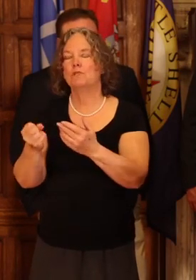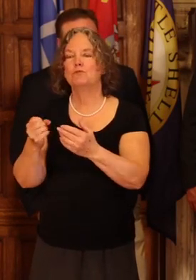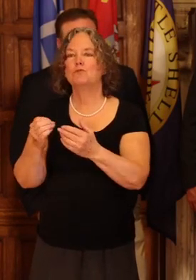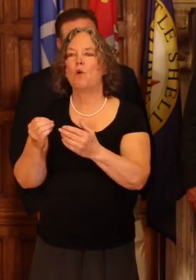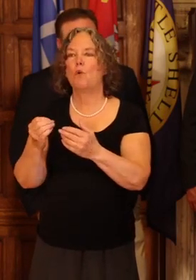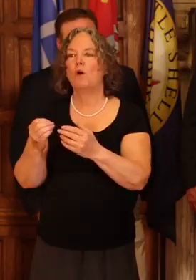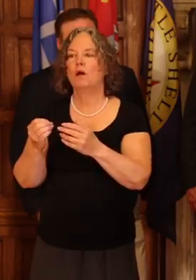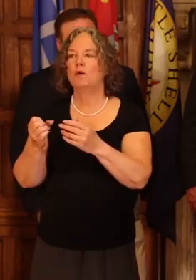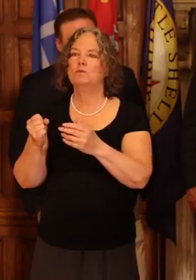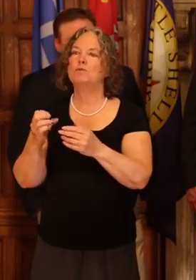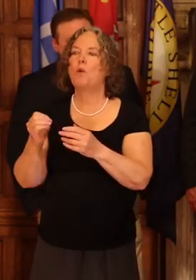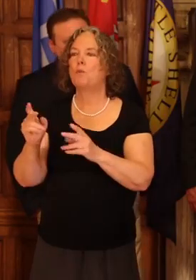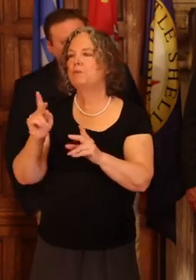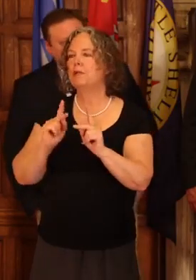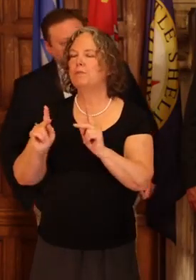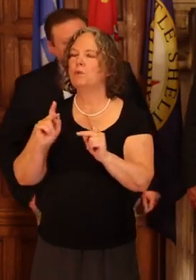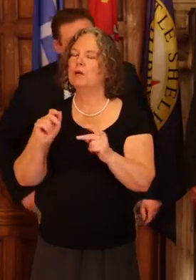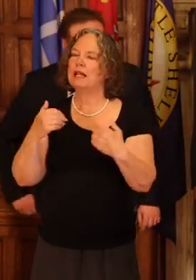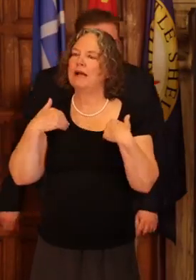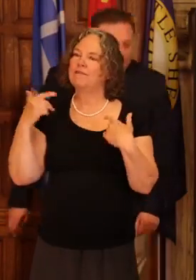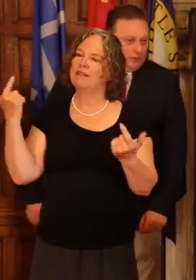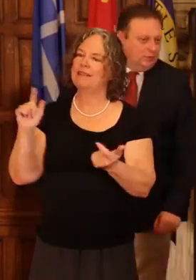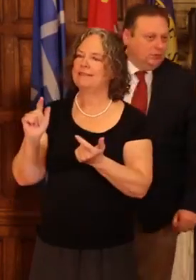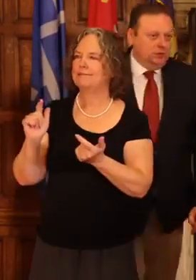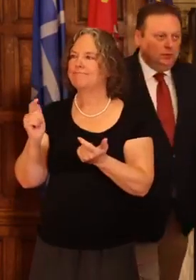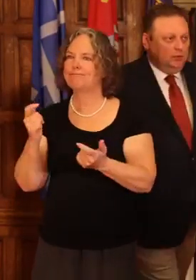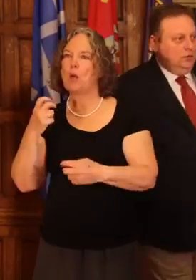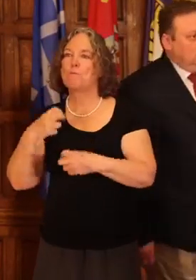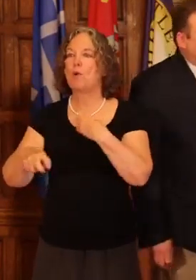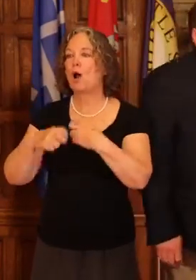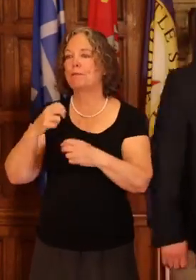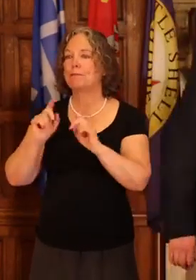go get one is lower. Senator Blaisdell, if you.